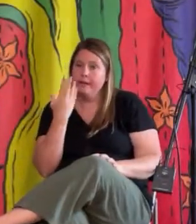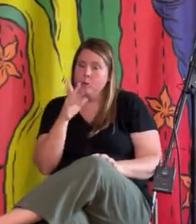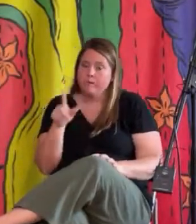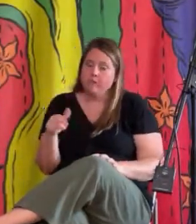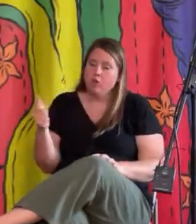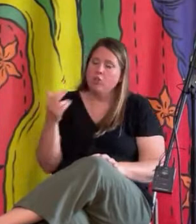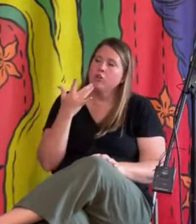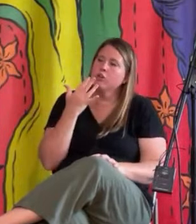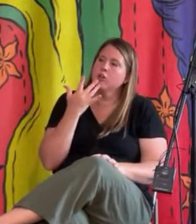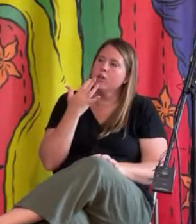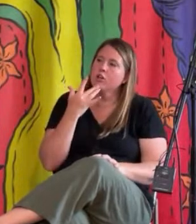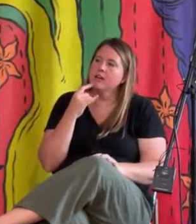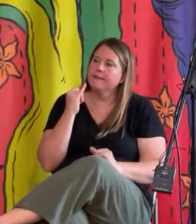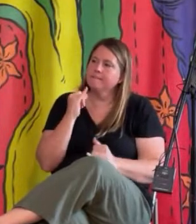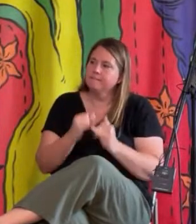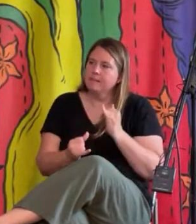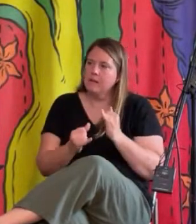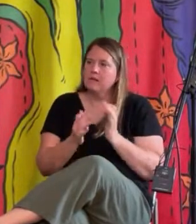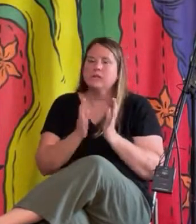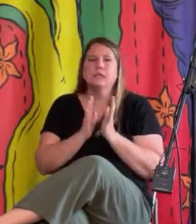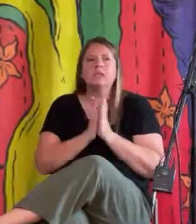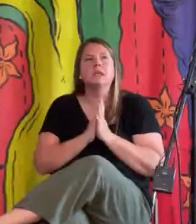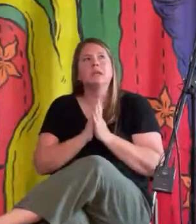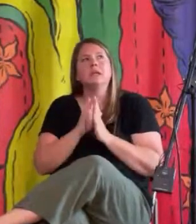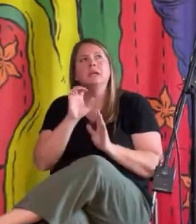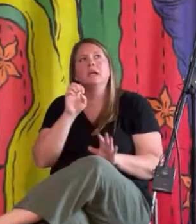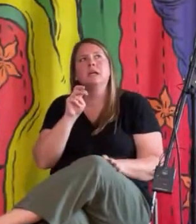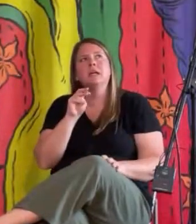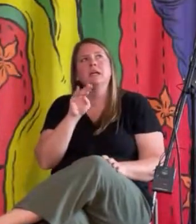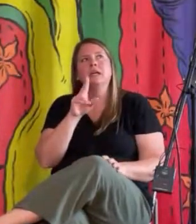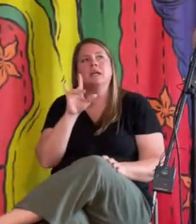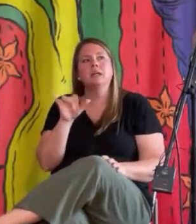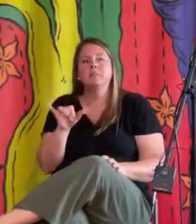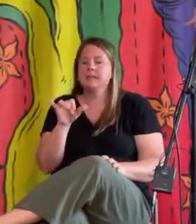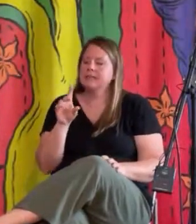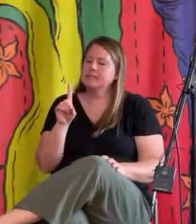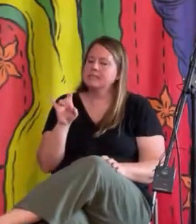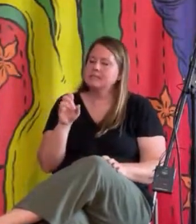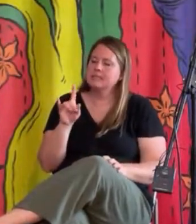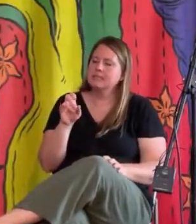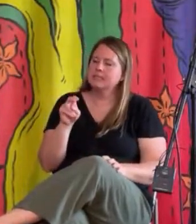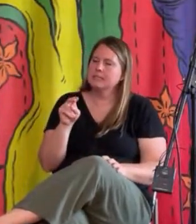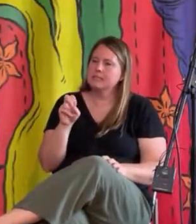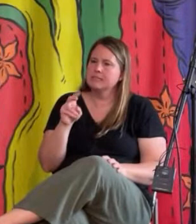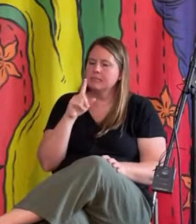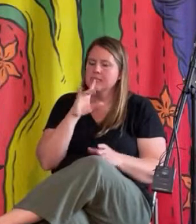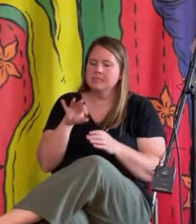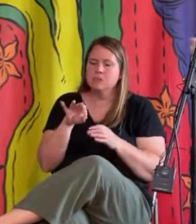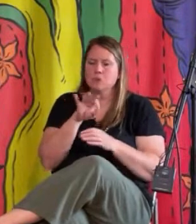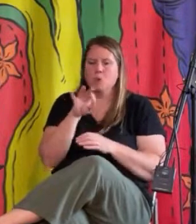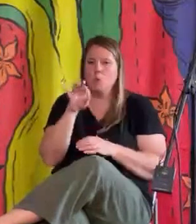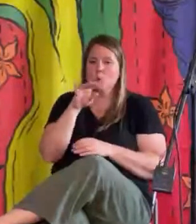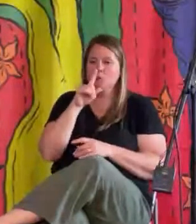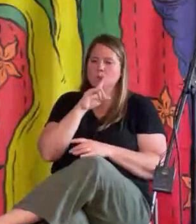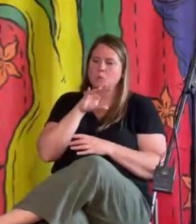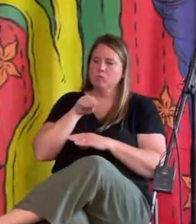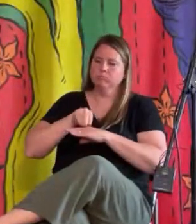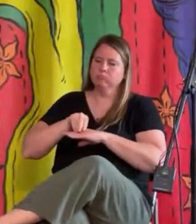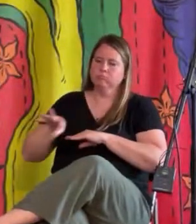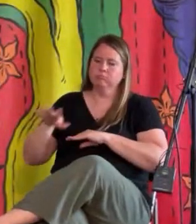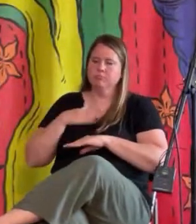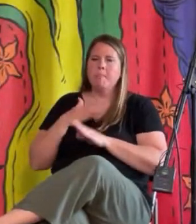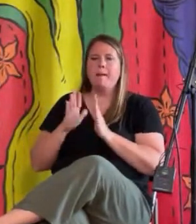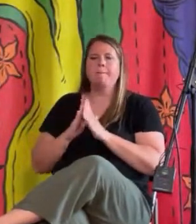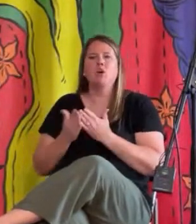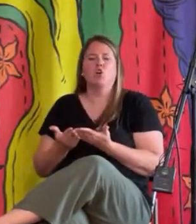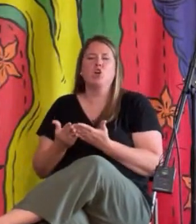colors. And finally, Emily Dickinson, who's the ghost who kind of haunts this book, said that she knew